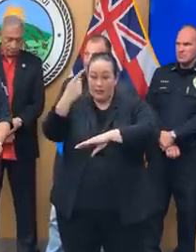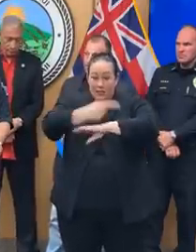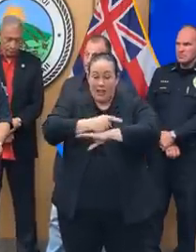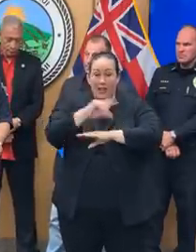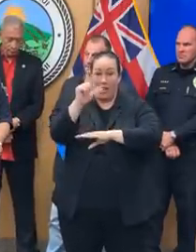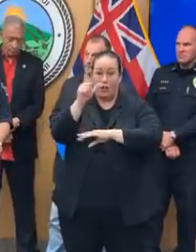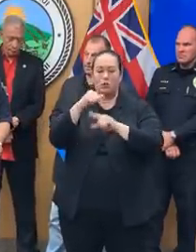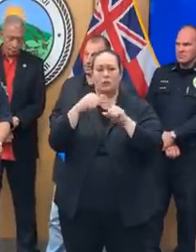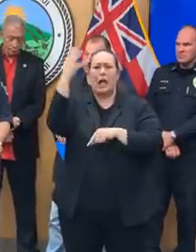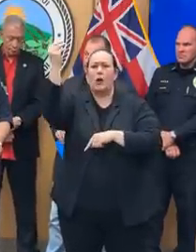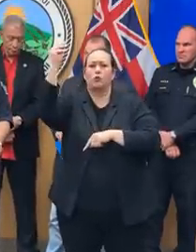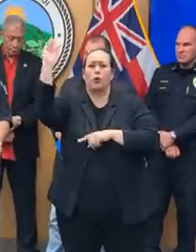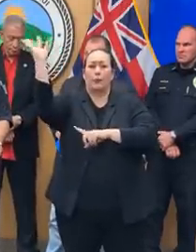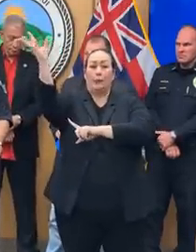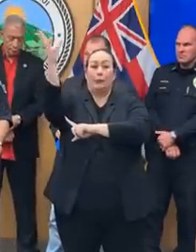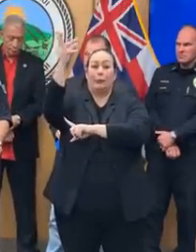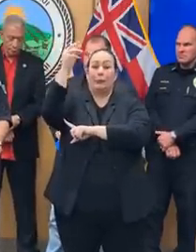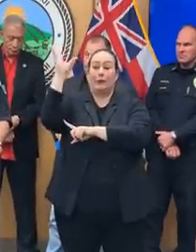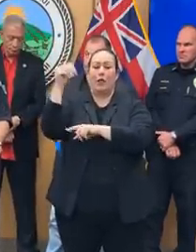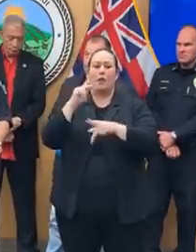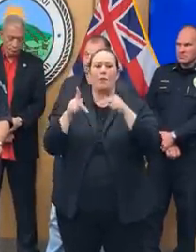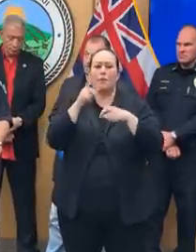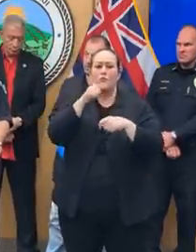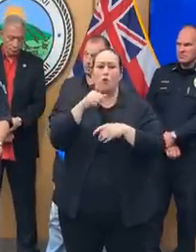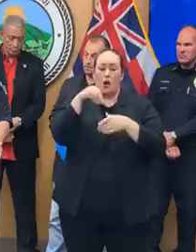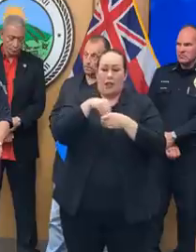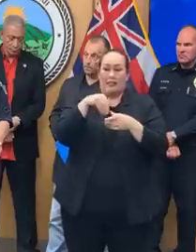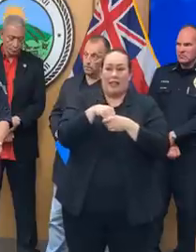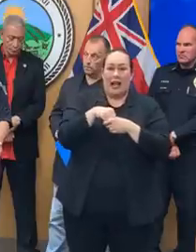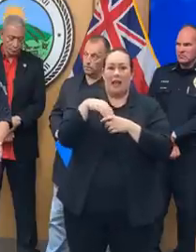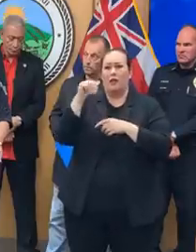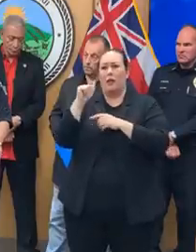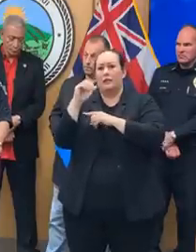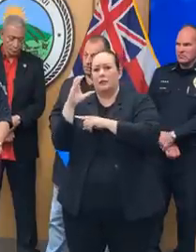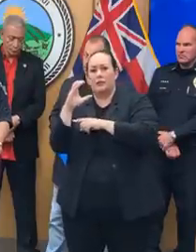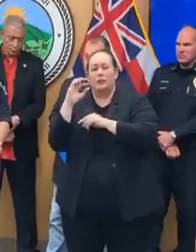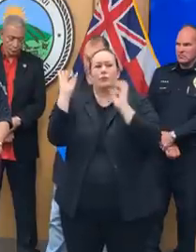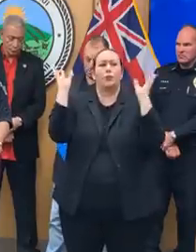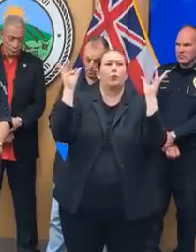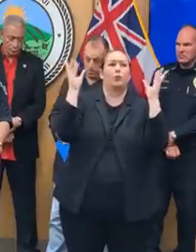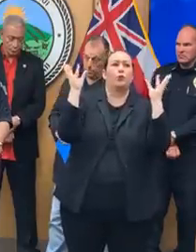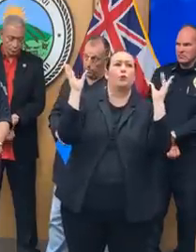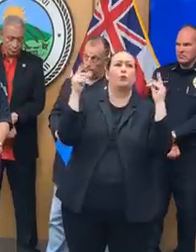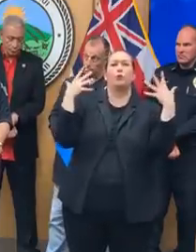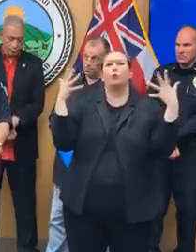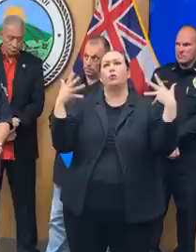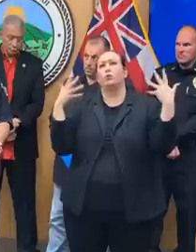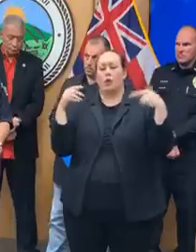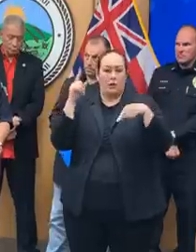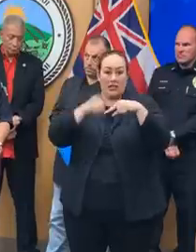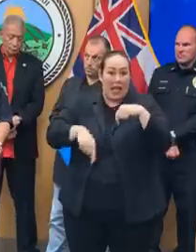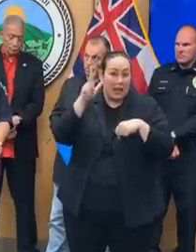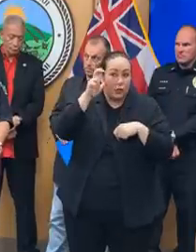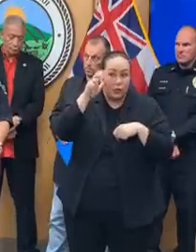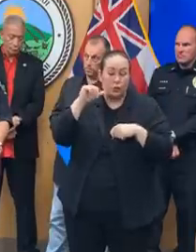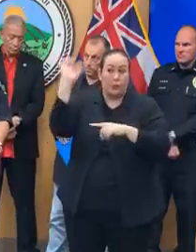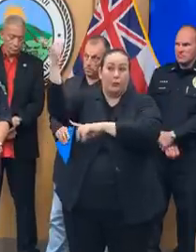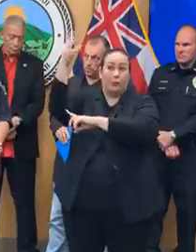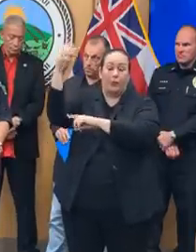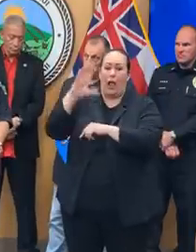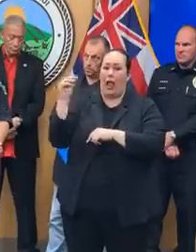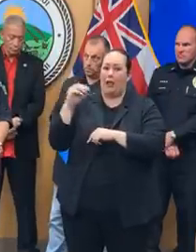it's an outdoor siren, so a lot of people who are indoors, air conditioning on, whatever the case may be, they're not going to hear the siren. Plus,